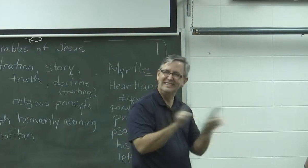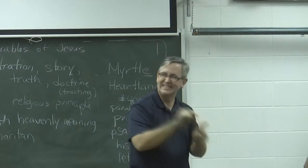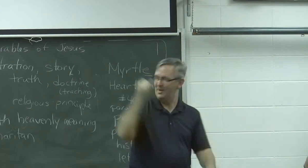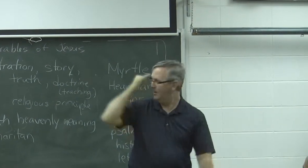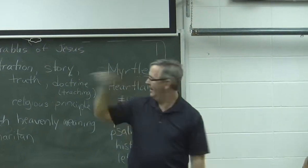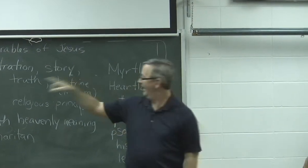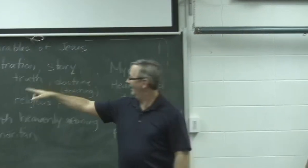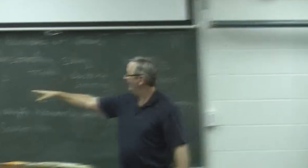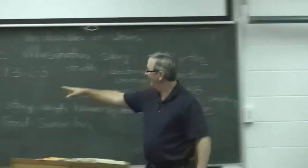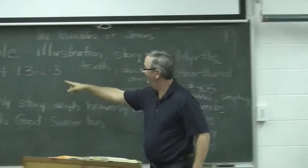but he walked away free.